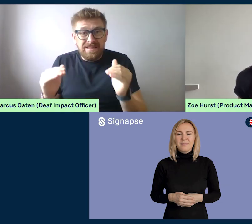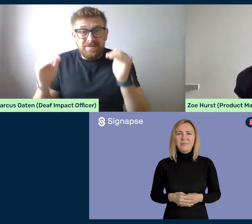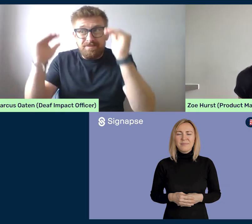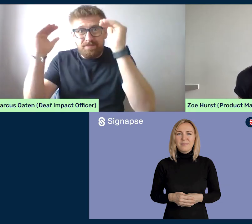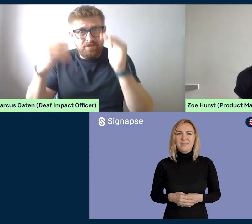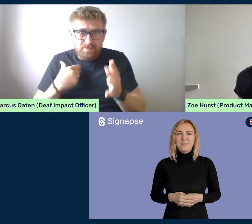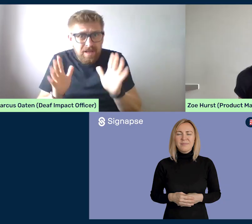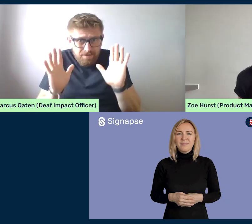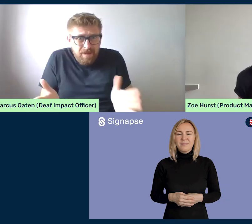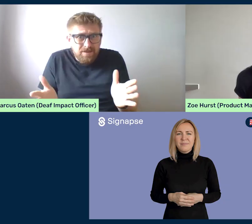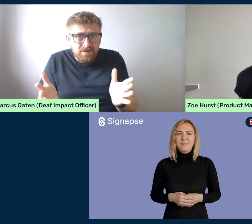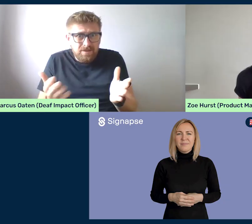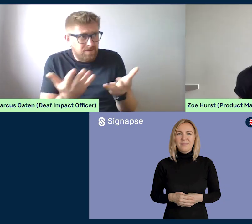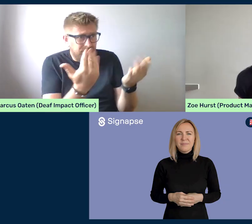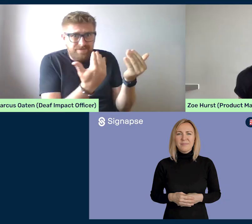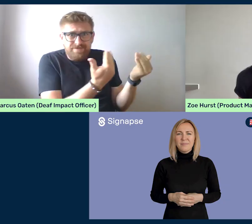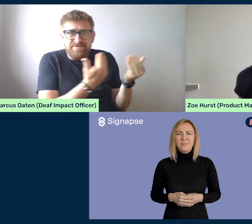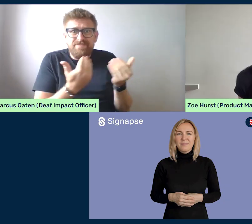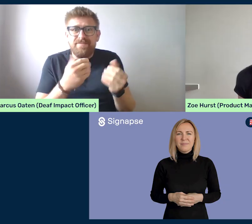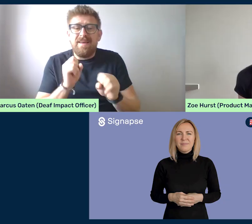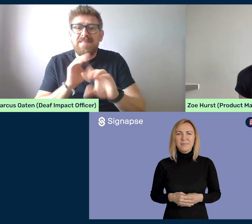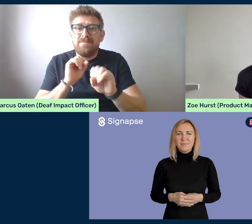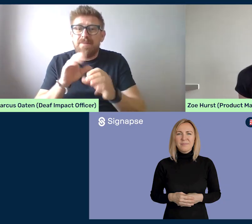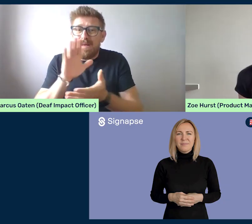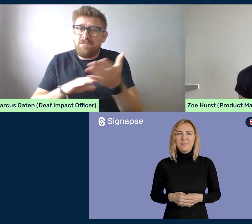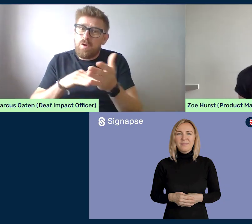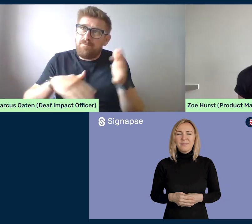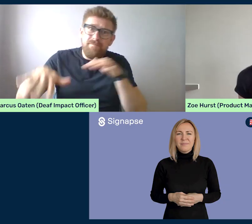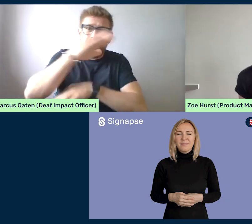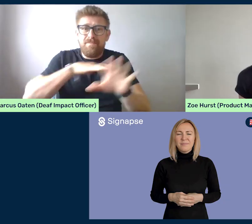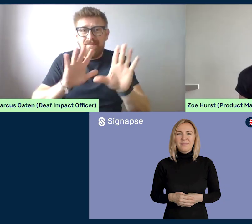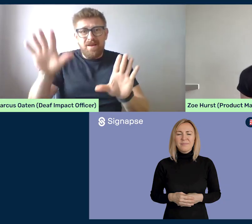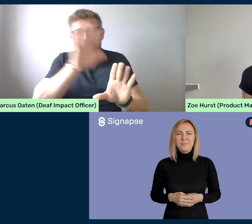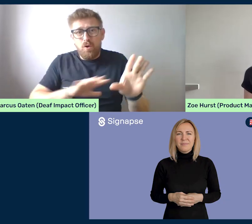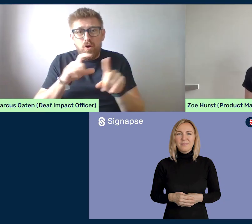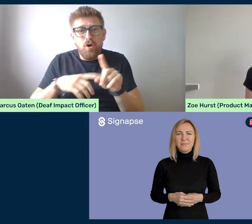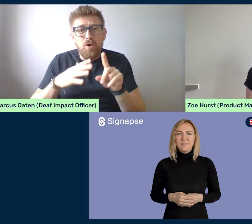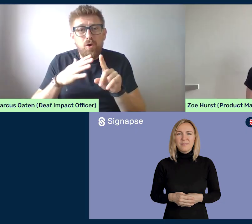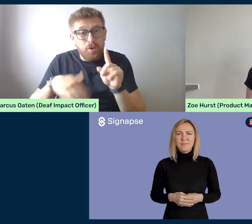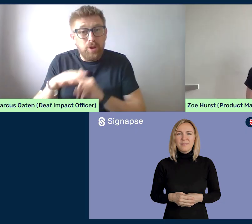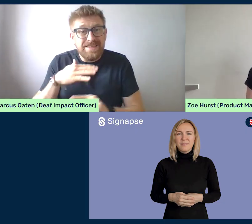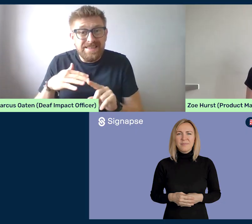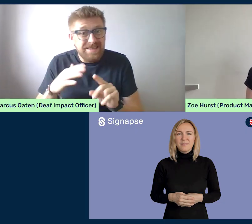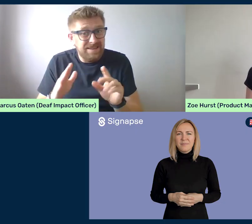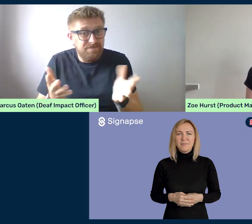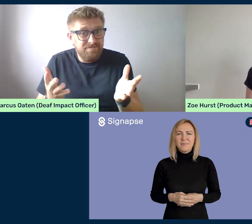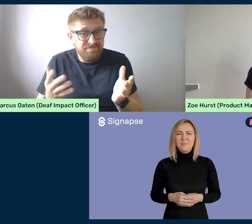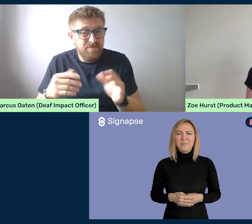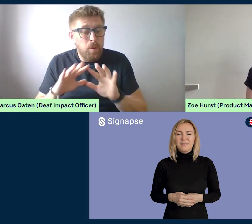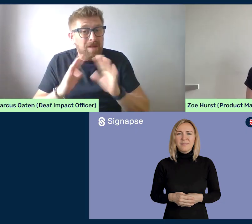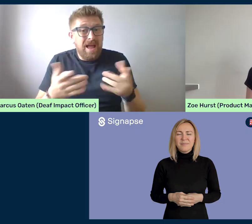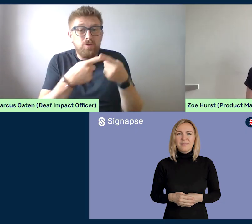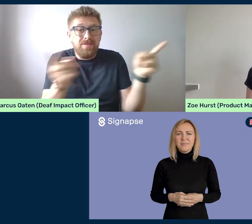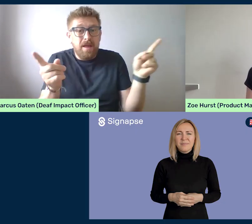used. I mean, our overall aim is to make sure we have good quality. So we need that feedback. It's